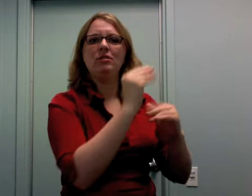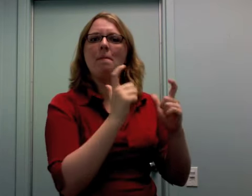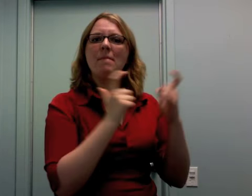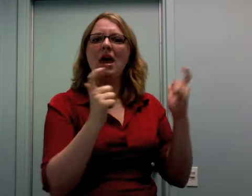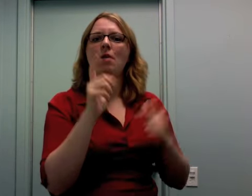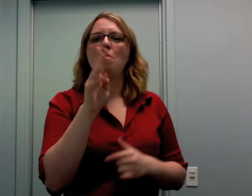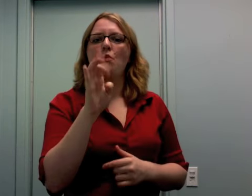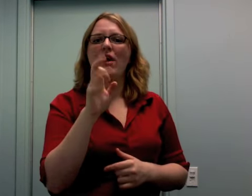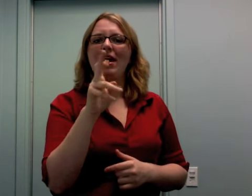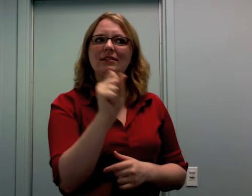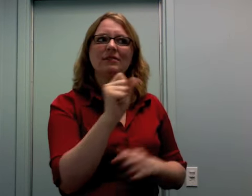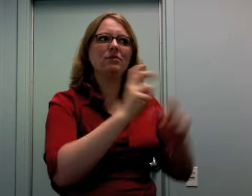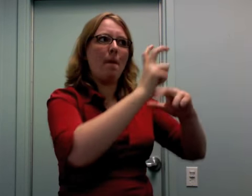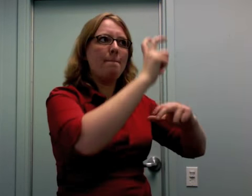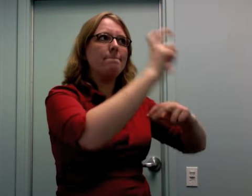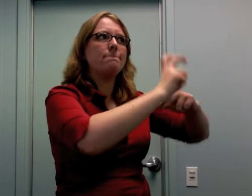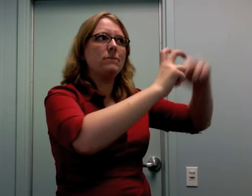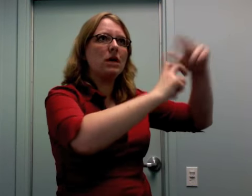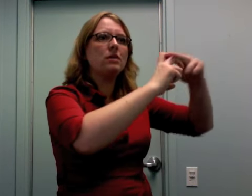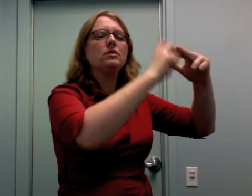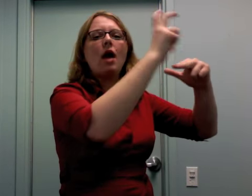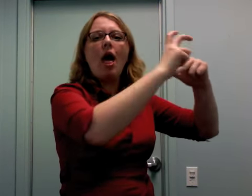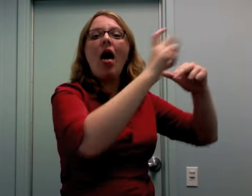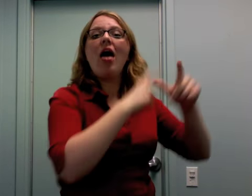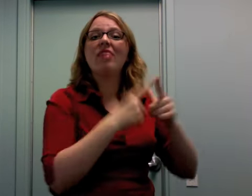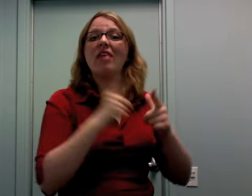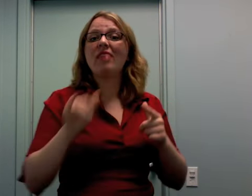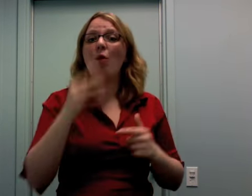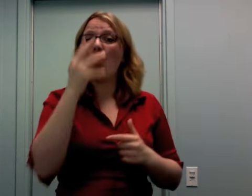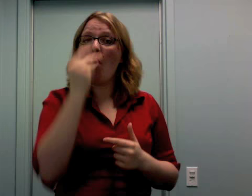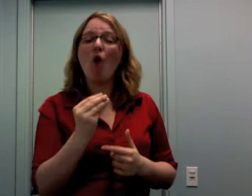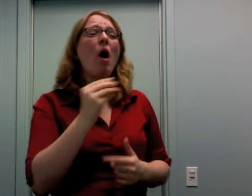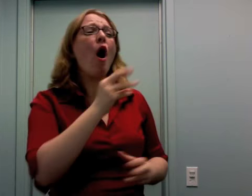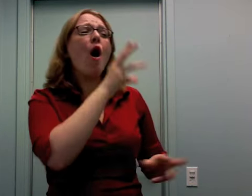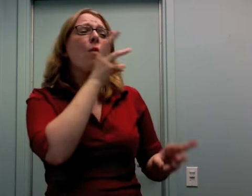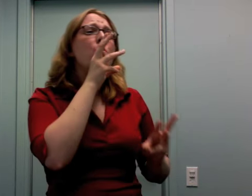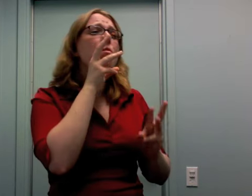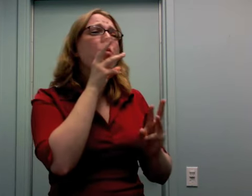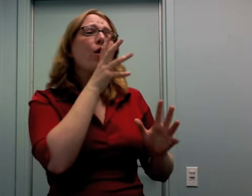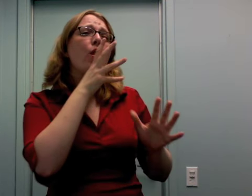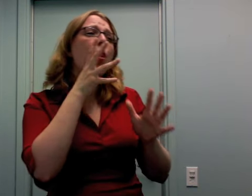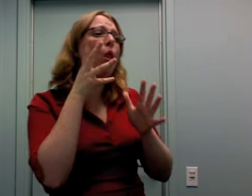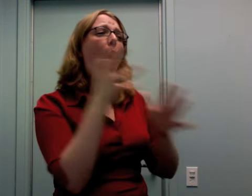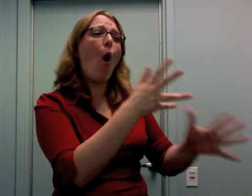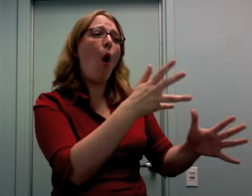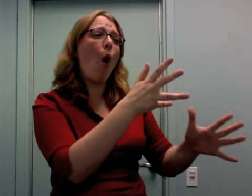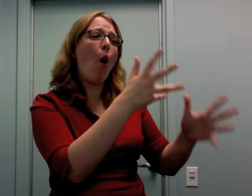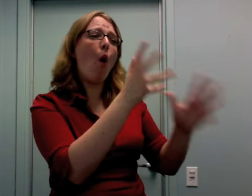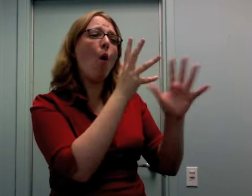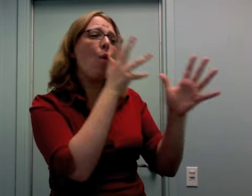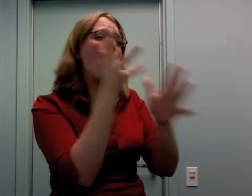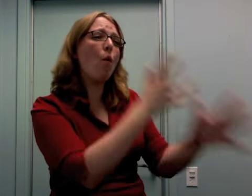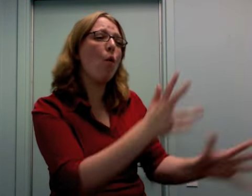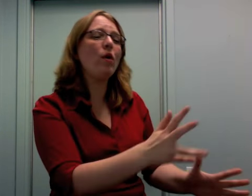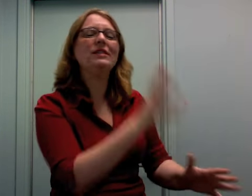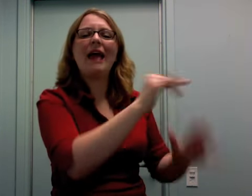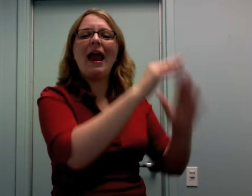he huffs and puffs and he can't blow that house down. So he decides to trick that little pig